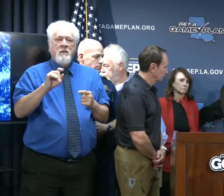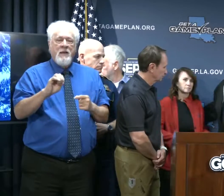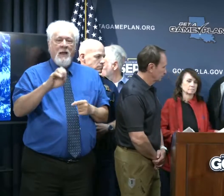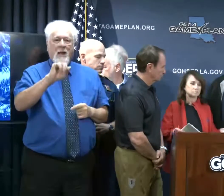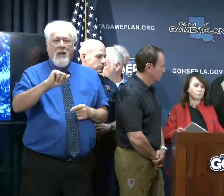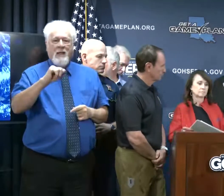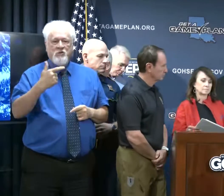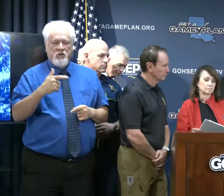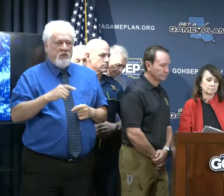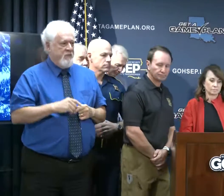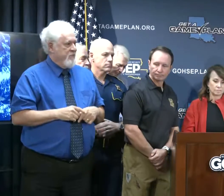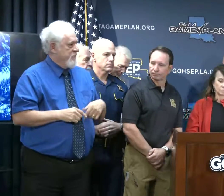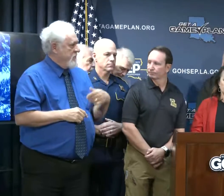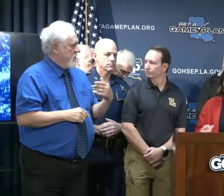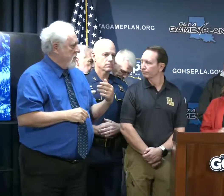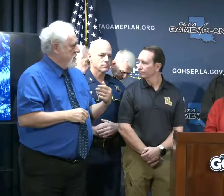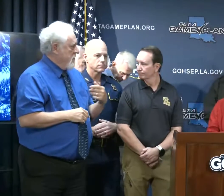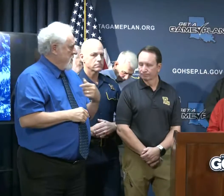General. Yeah.